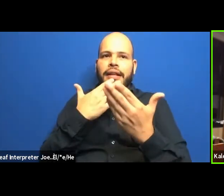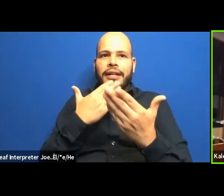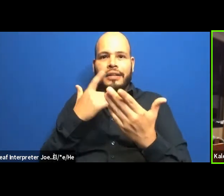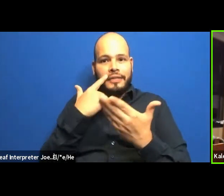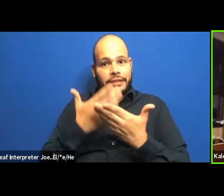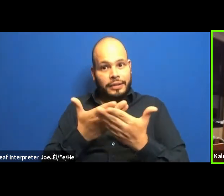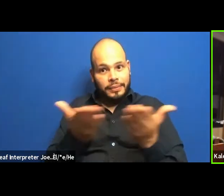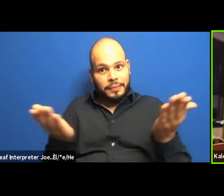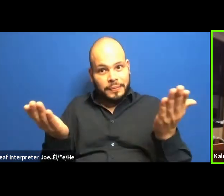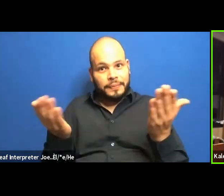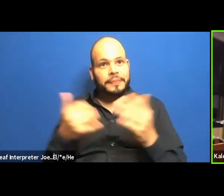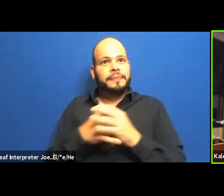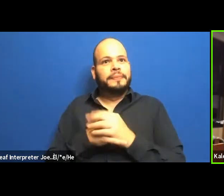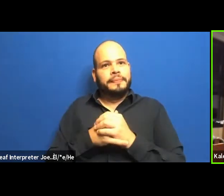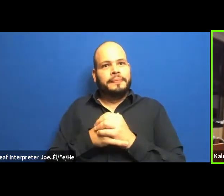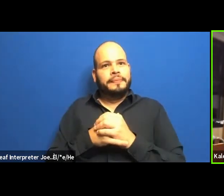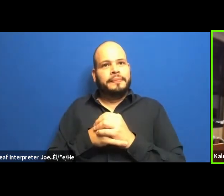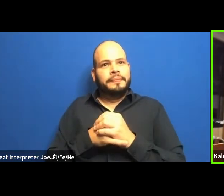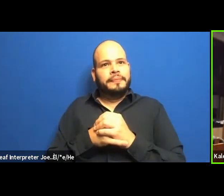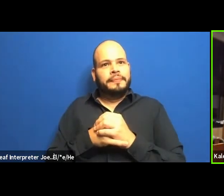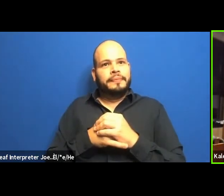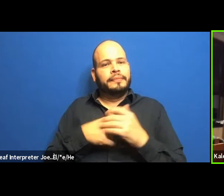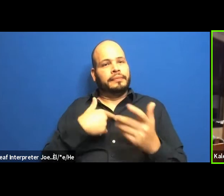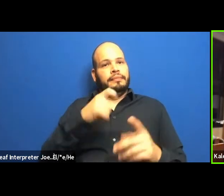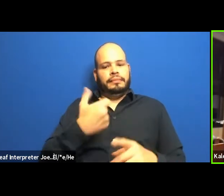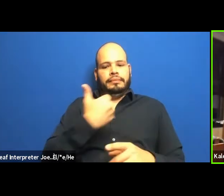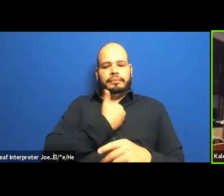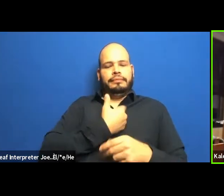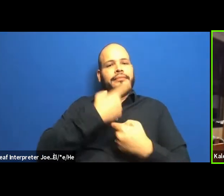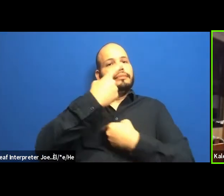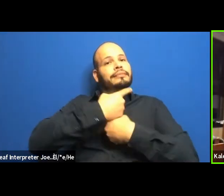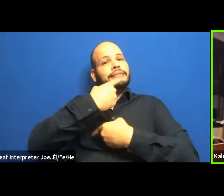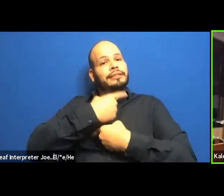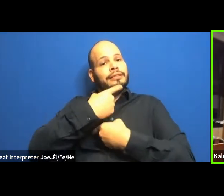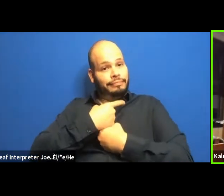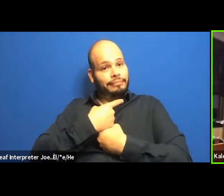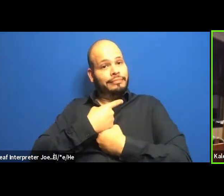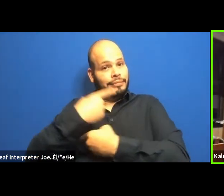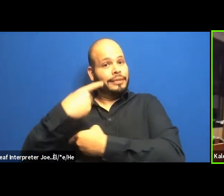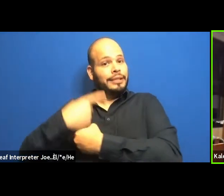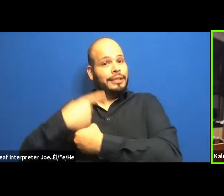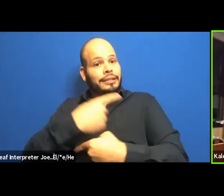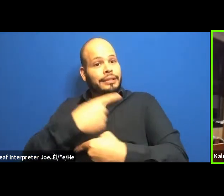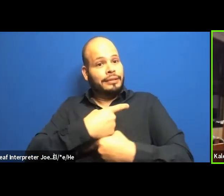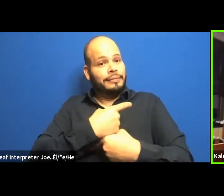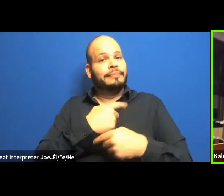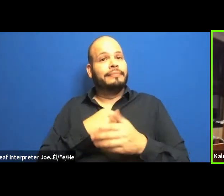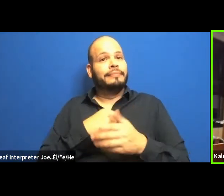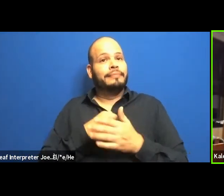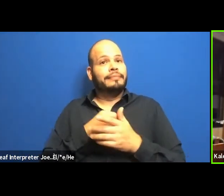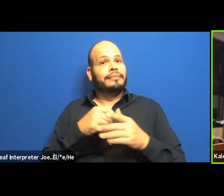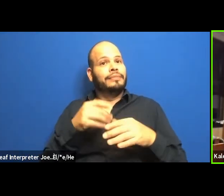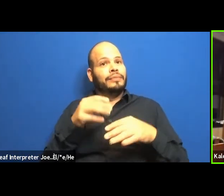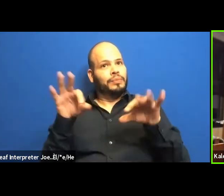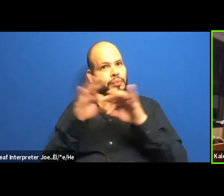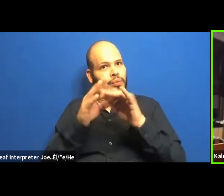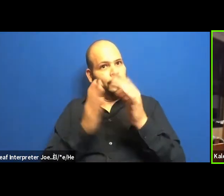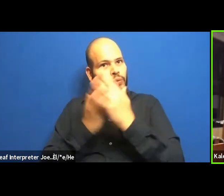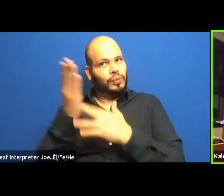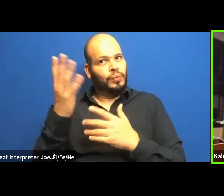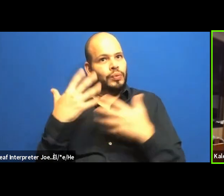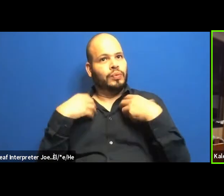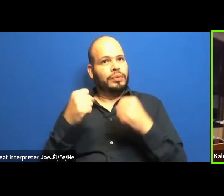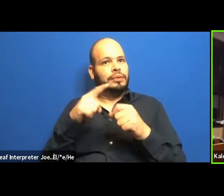is a crisis. Education is a crisis. Everything is a crisis right now. And care